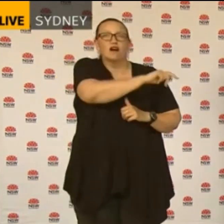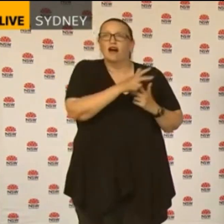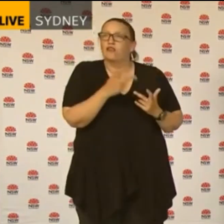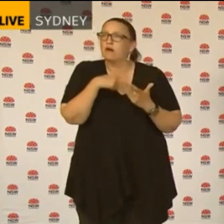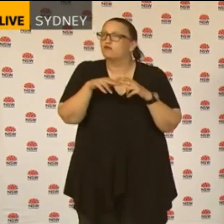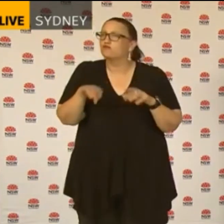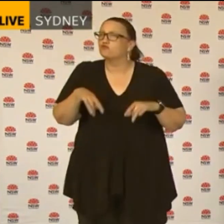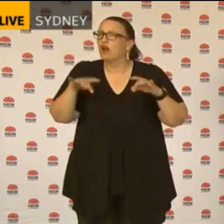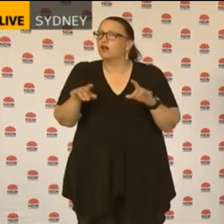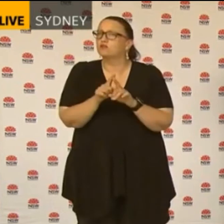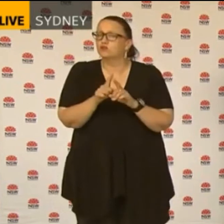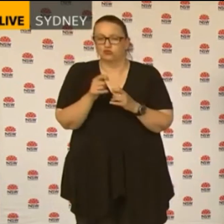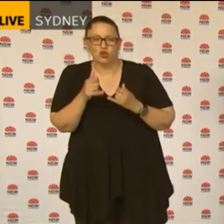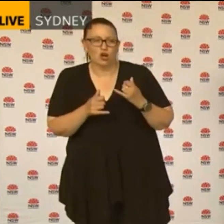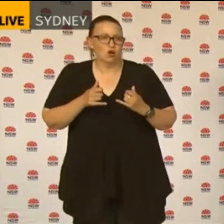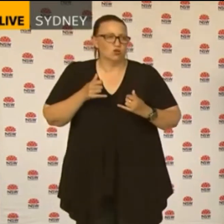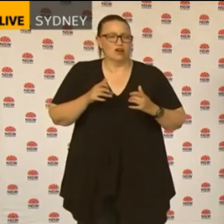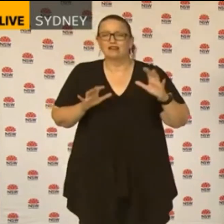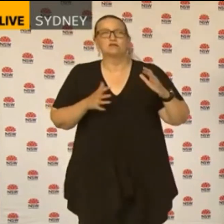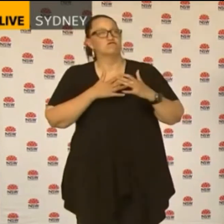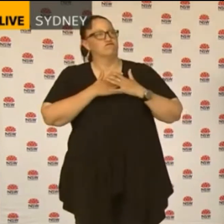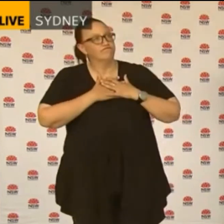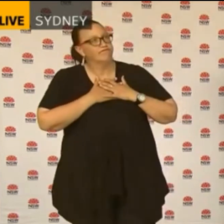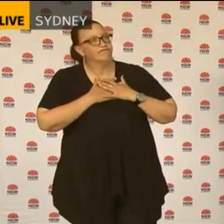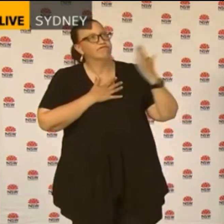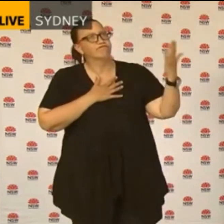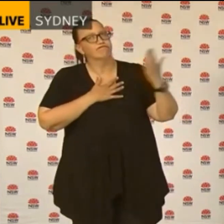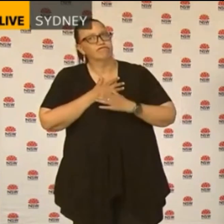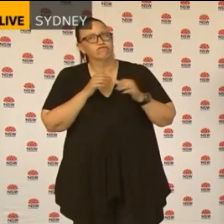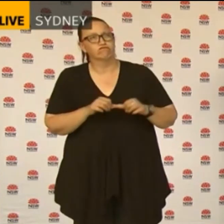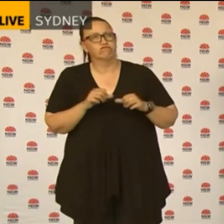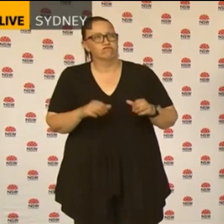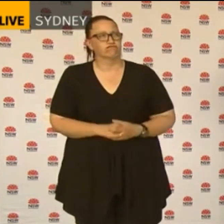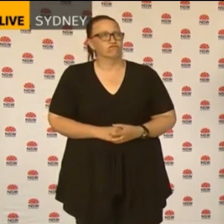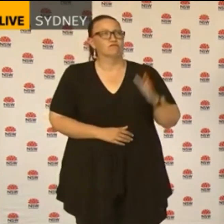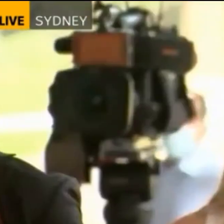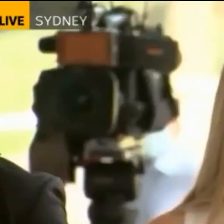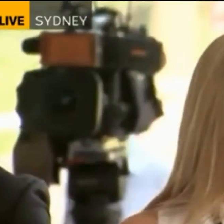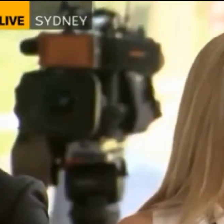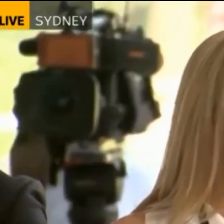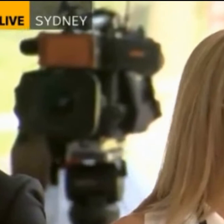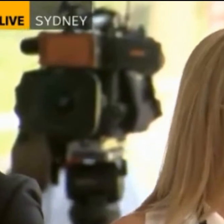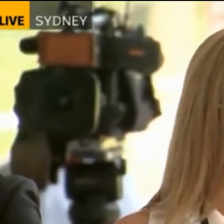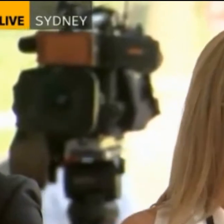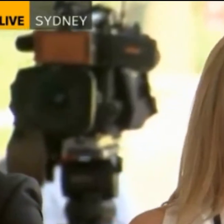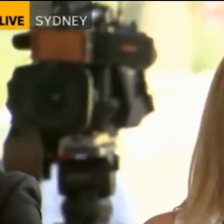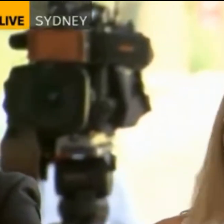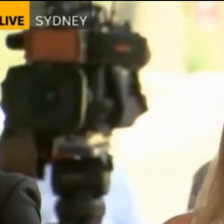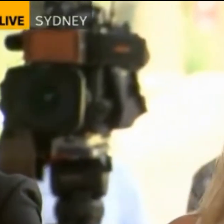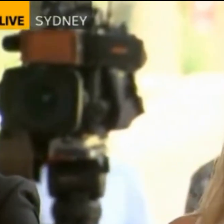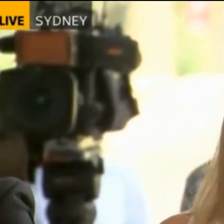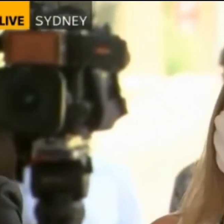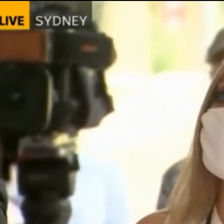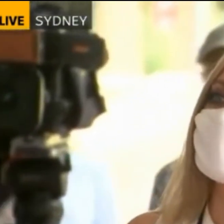also going through those difficult times and trying to exhibit compassion as Australians. What was your scary at the moment, Sonia? What was your scary? Talk